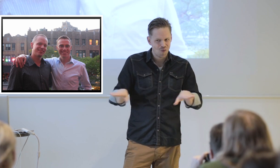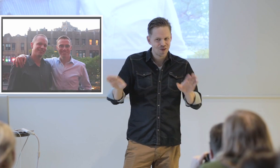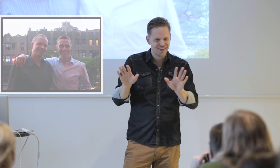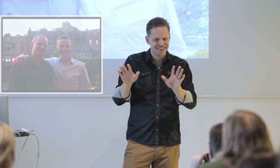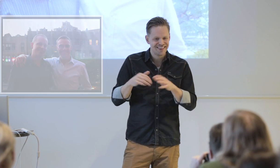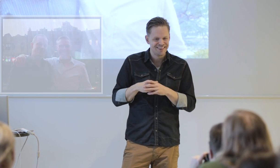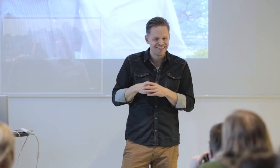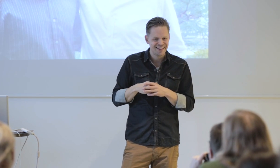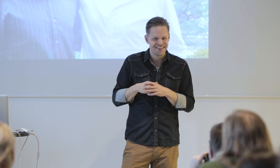Marco, slow down.